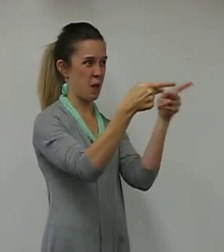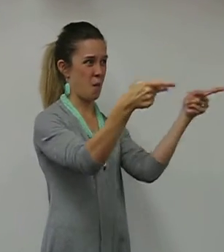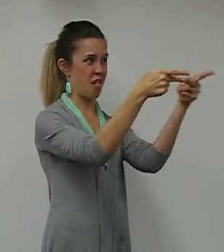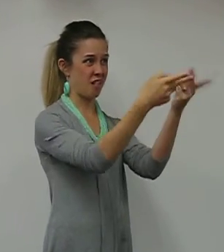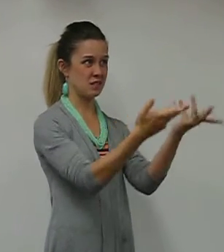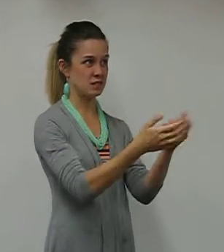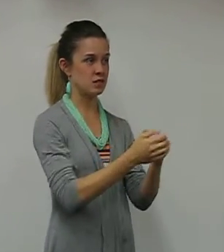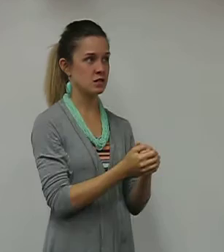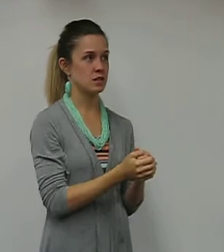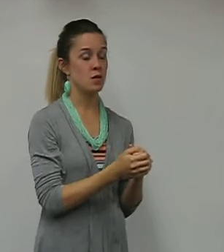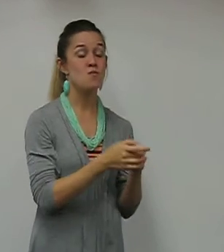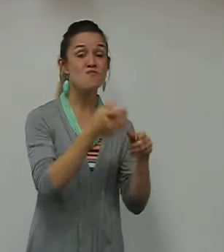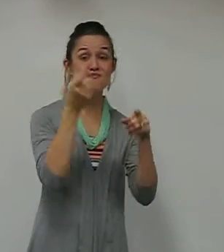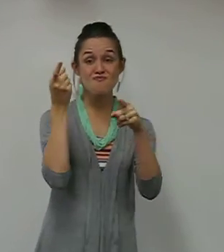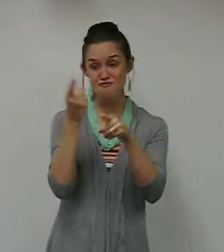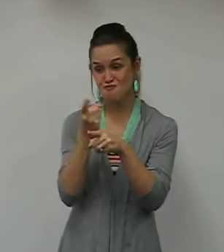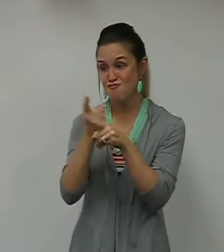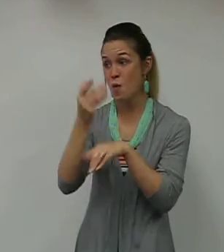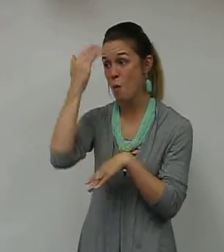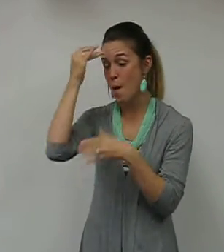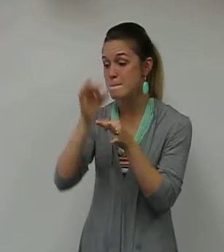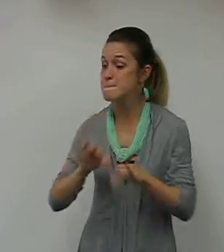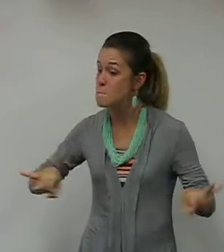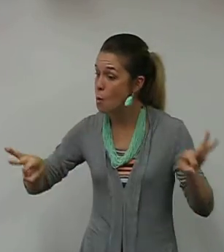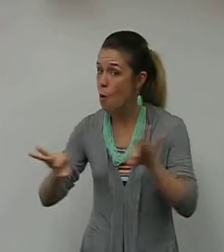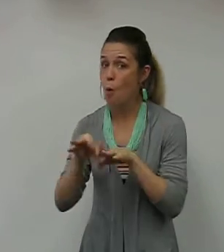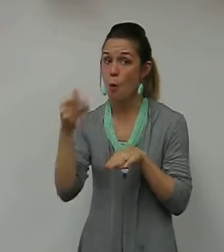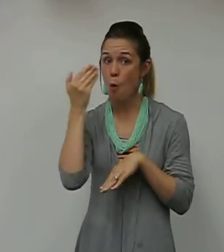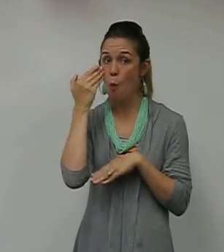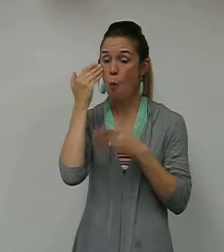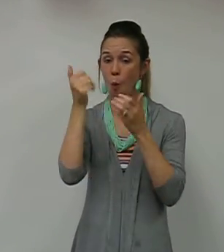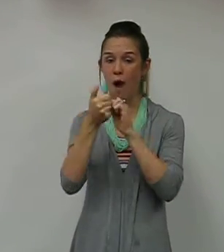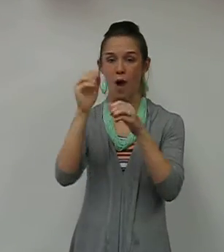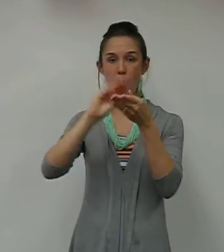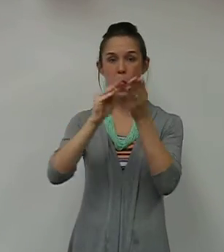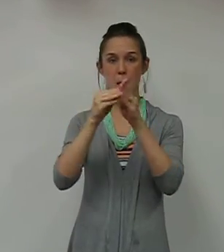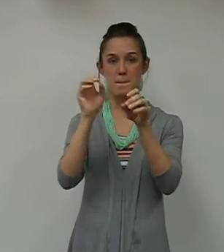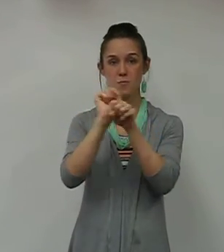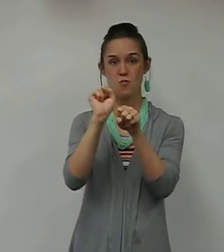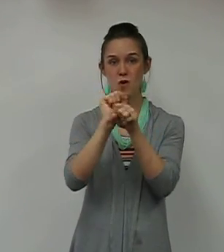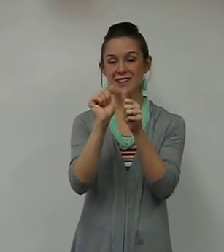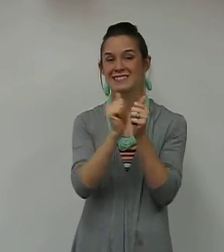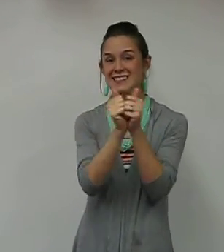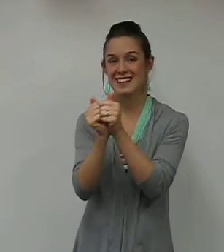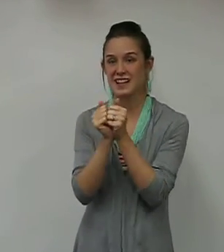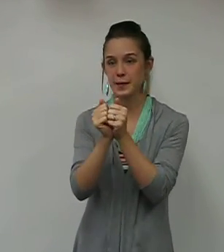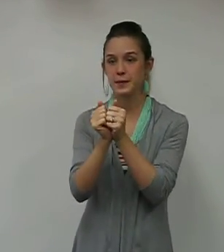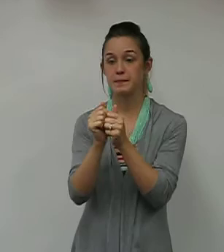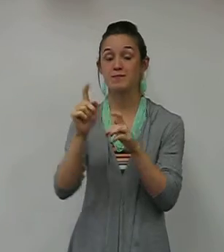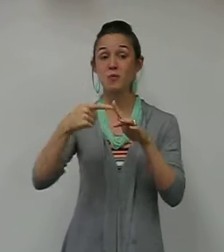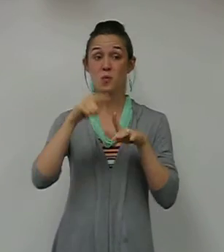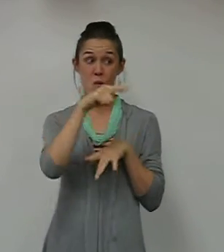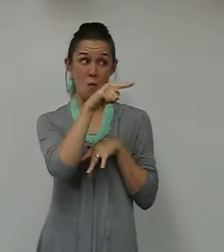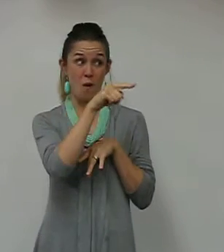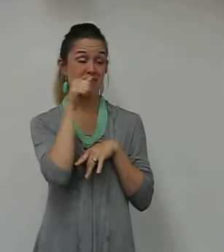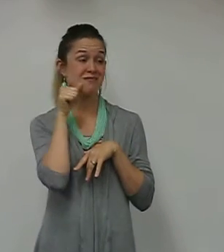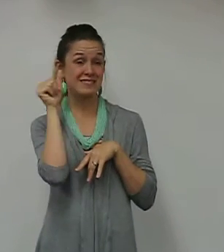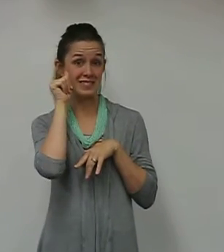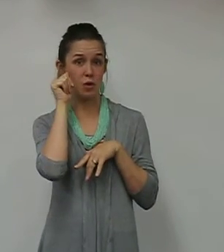Right. And that's why it's so important to know how the numbers work together. We started this yesterday. They knew the